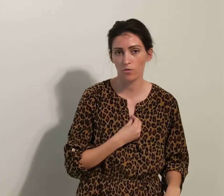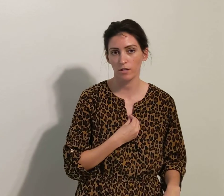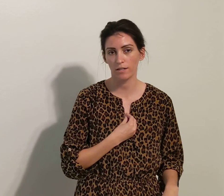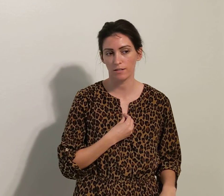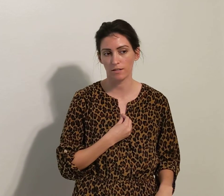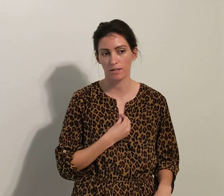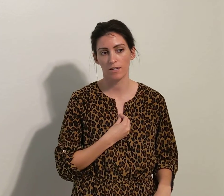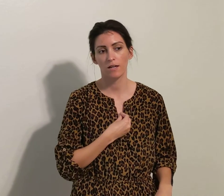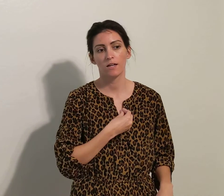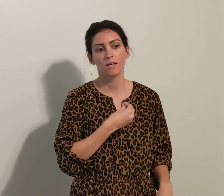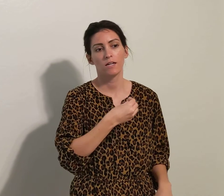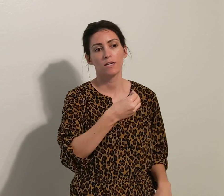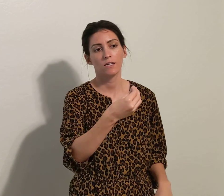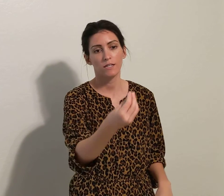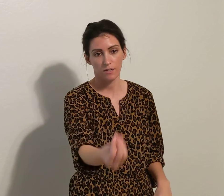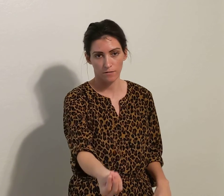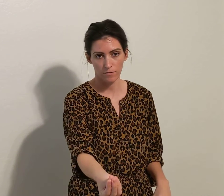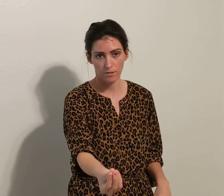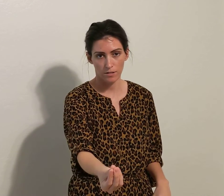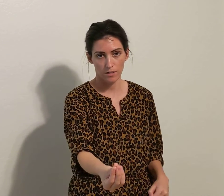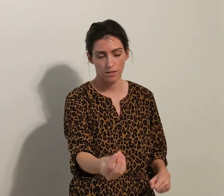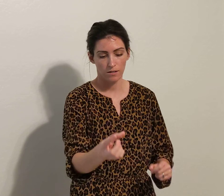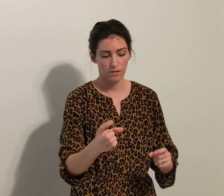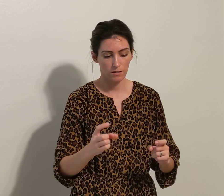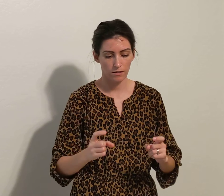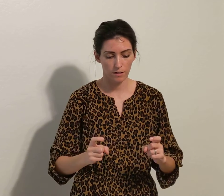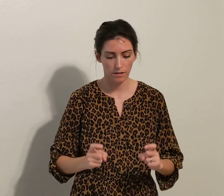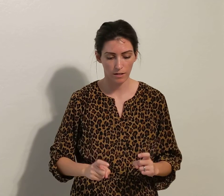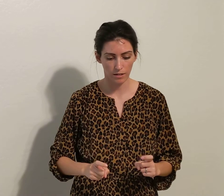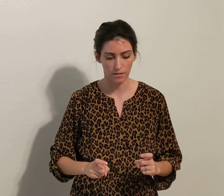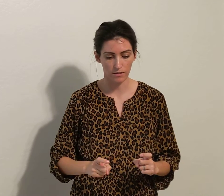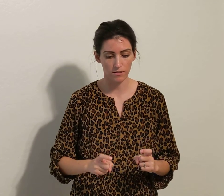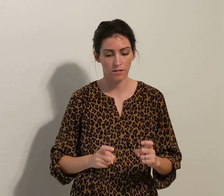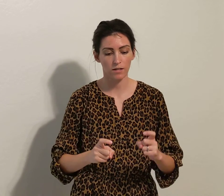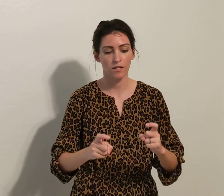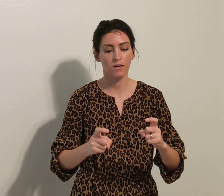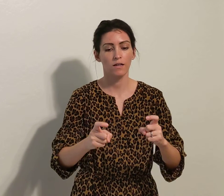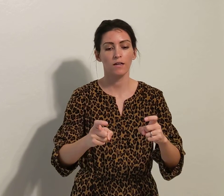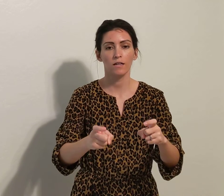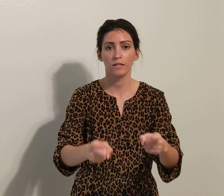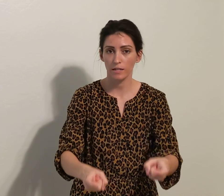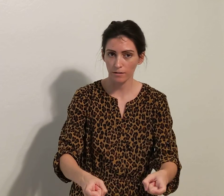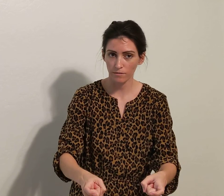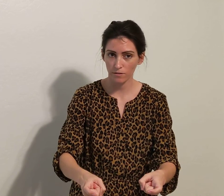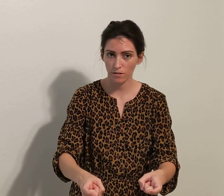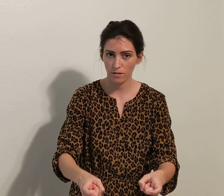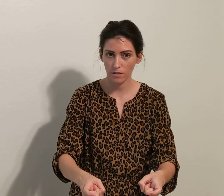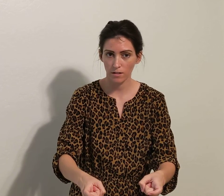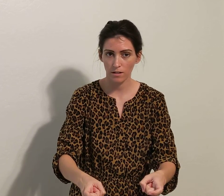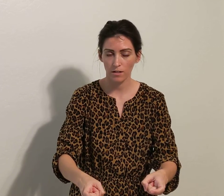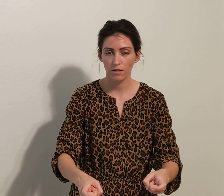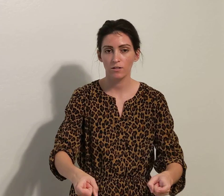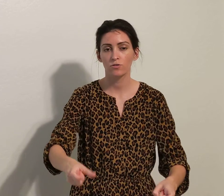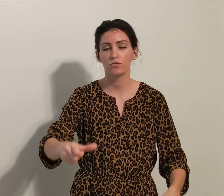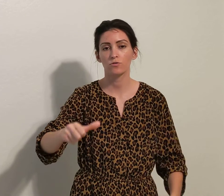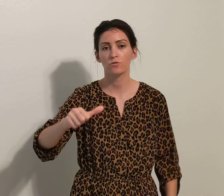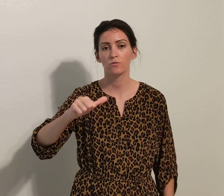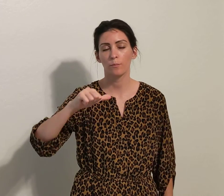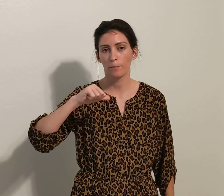So he gives his gift to